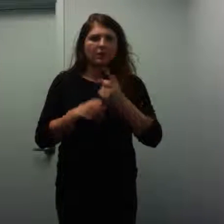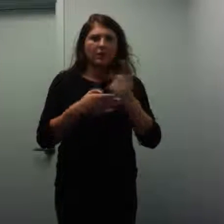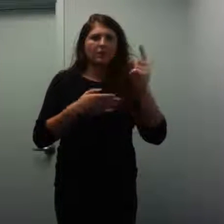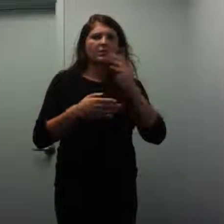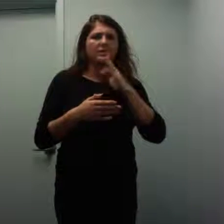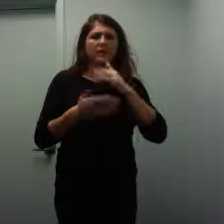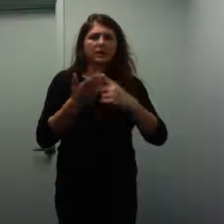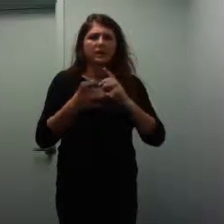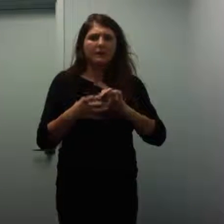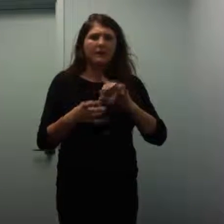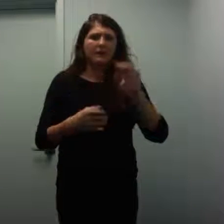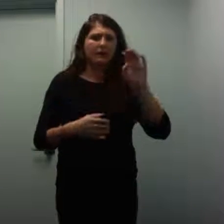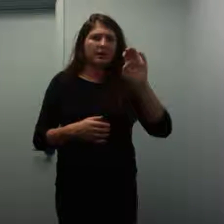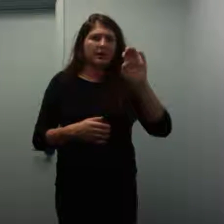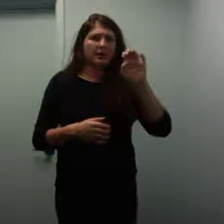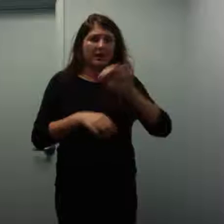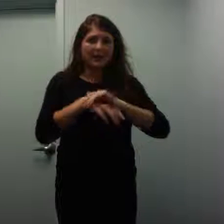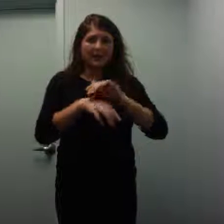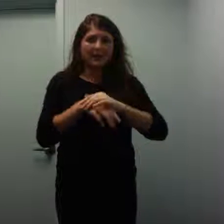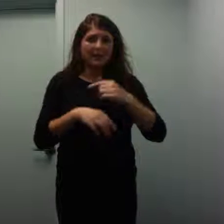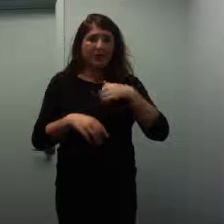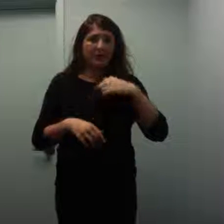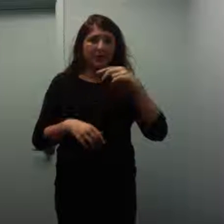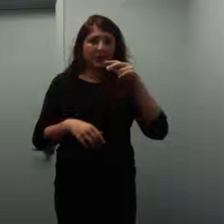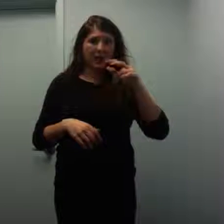got 30 inches of rain one day.